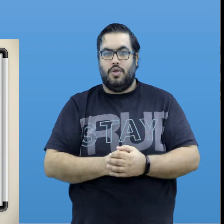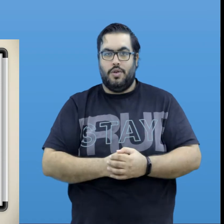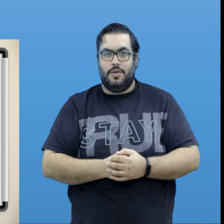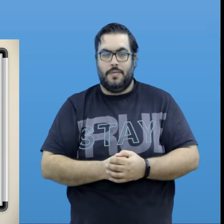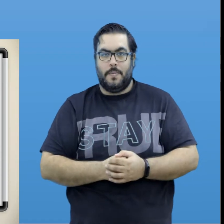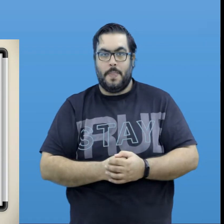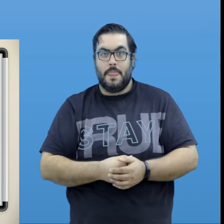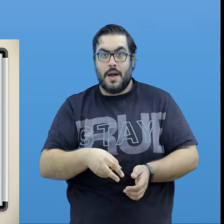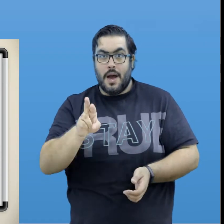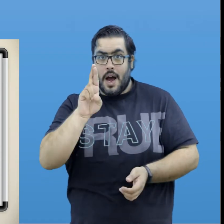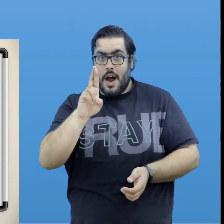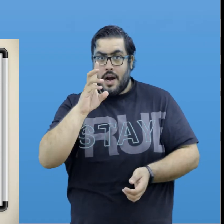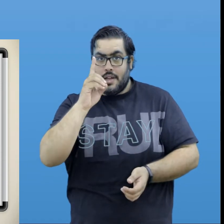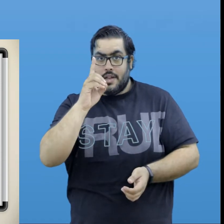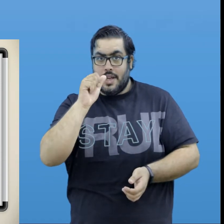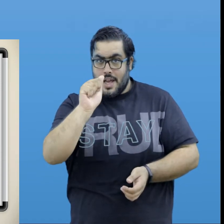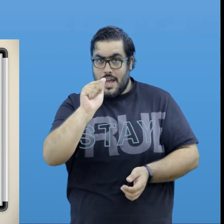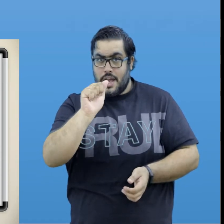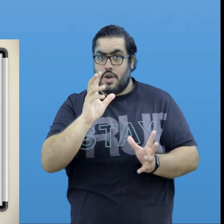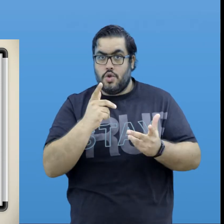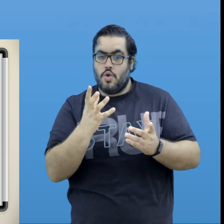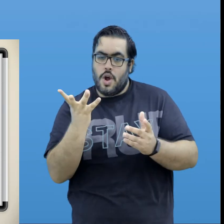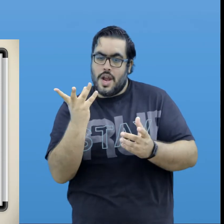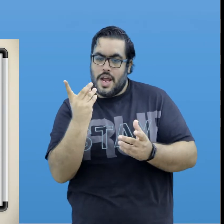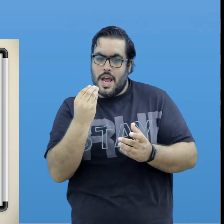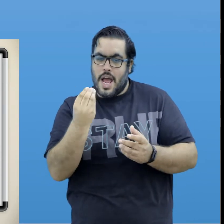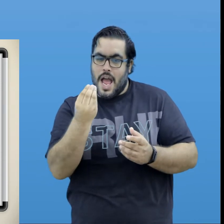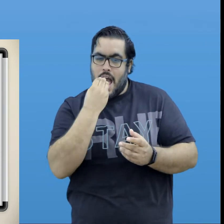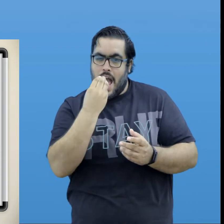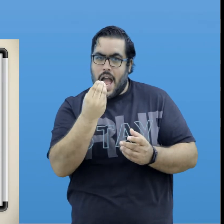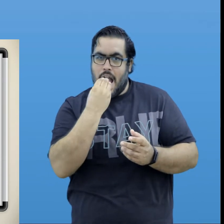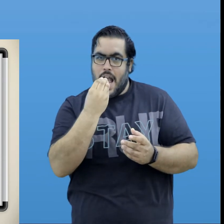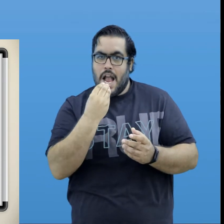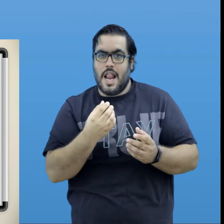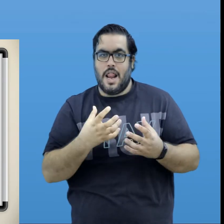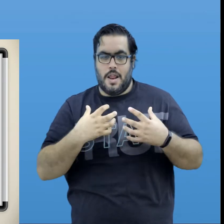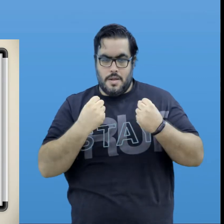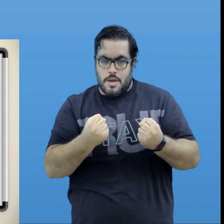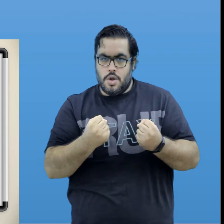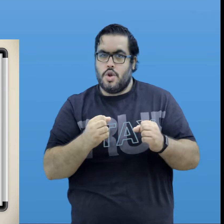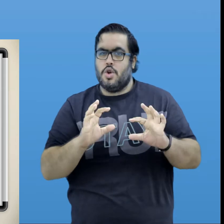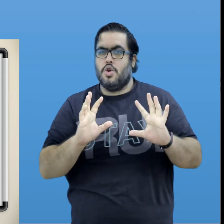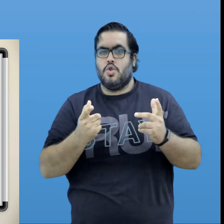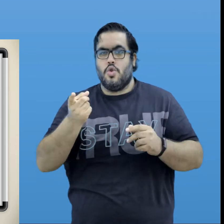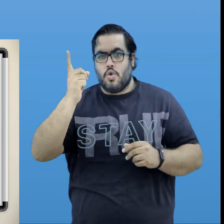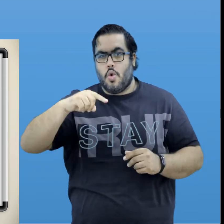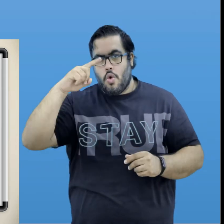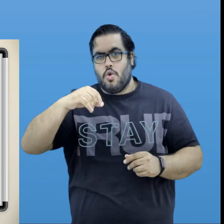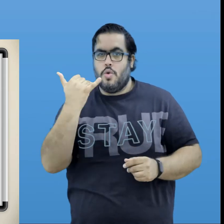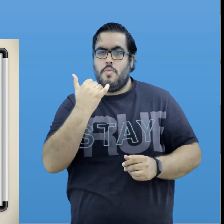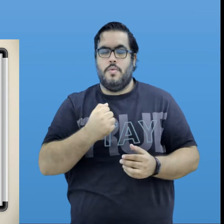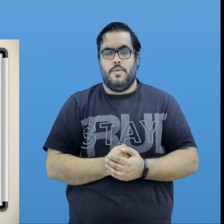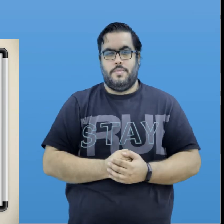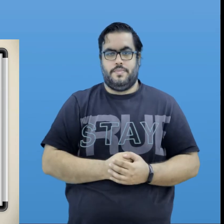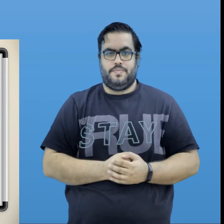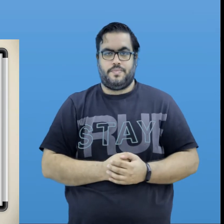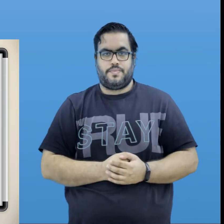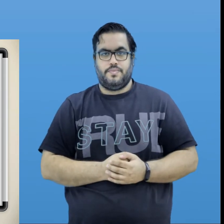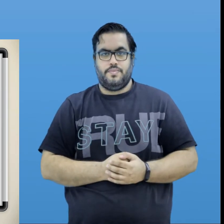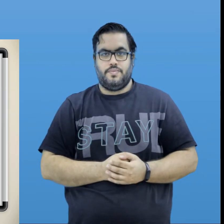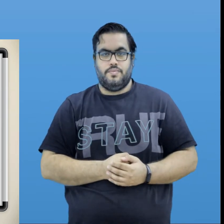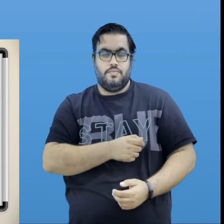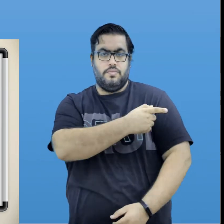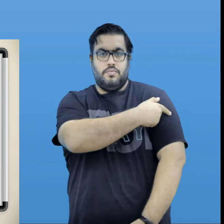paraphrase. These are the key words here. Summarize and paraphrase the passage in an answer